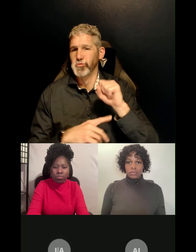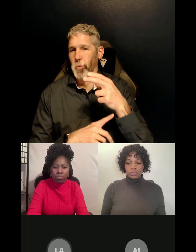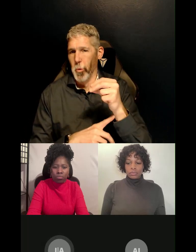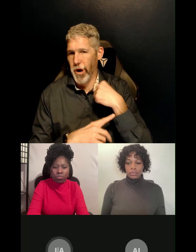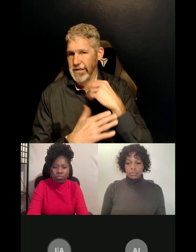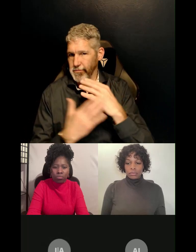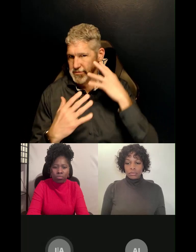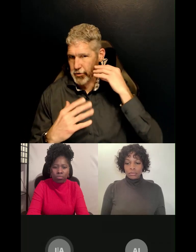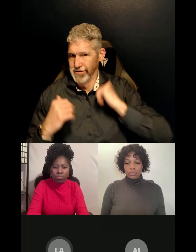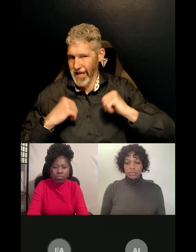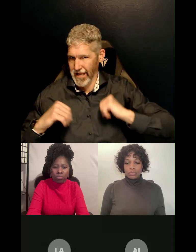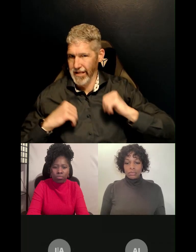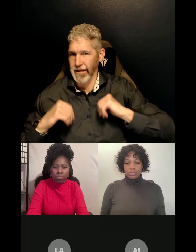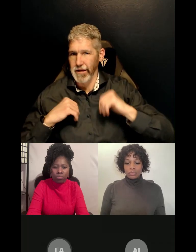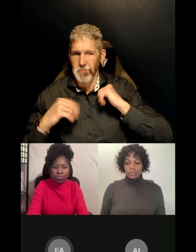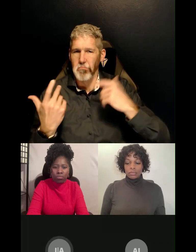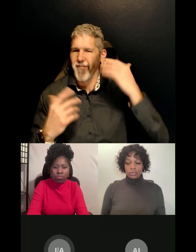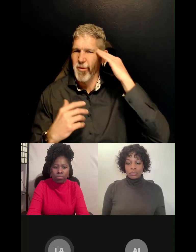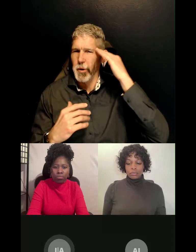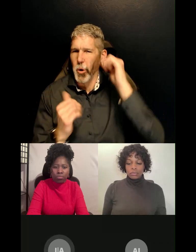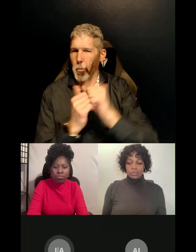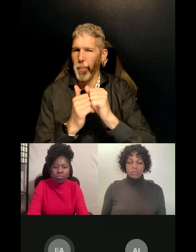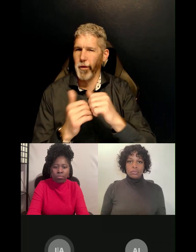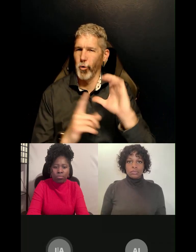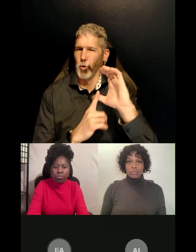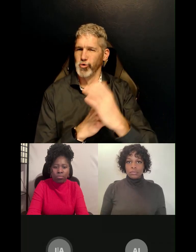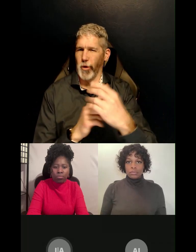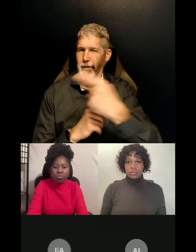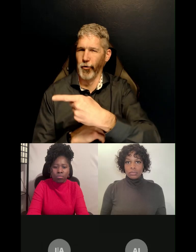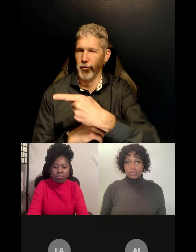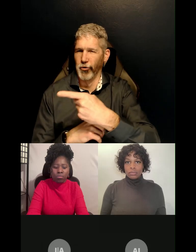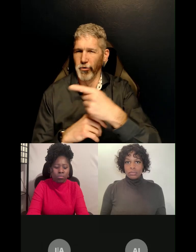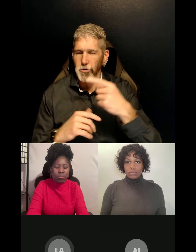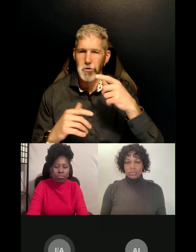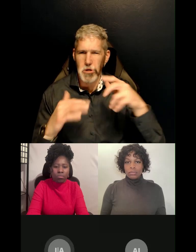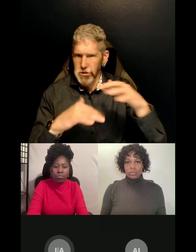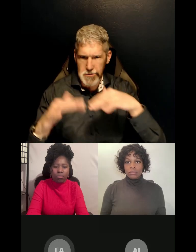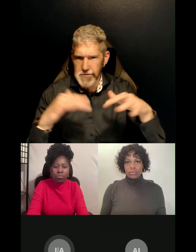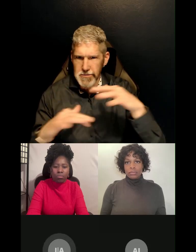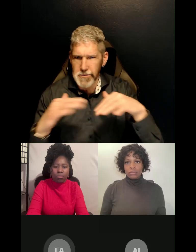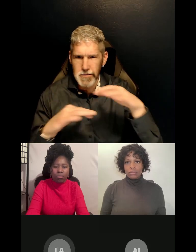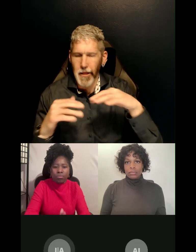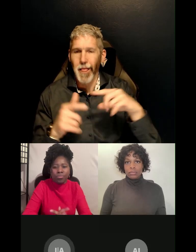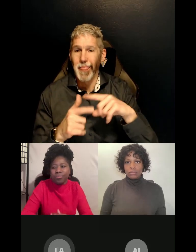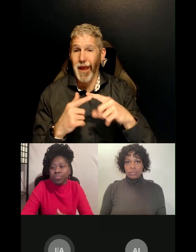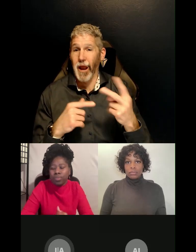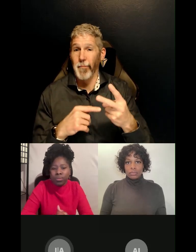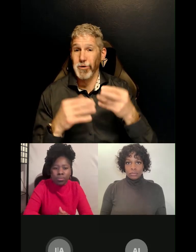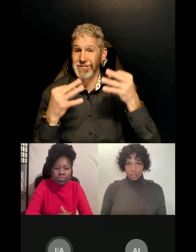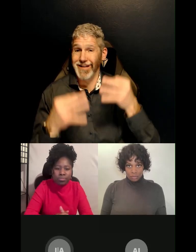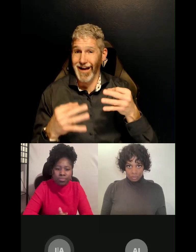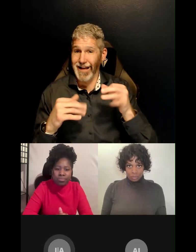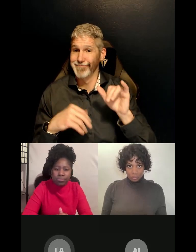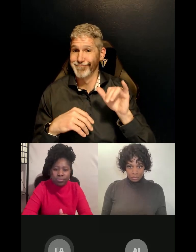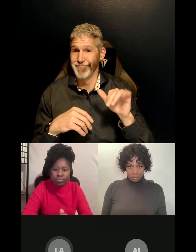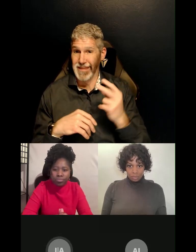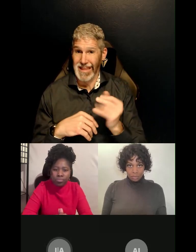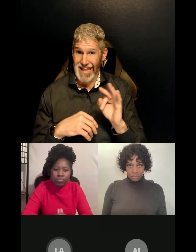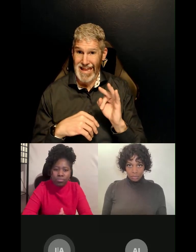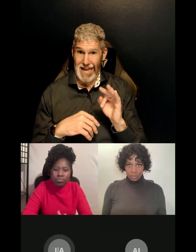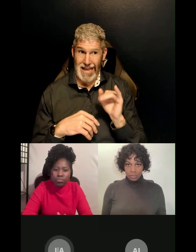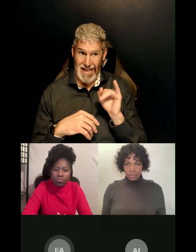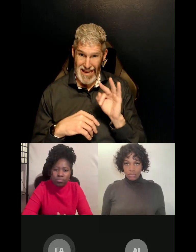workshop, you know, which involved Hollywood people who were involved in the industry, people who knew the